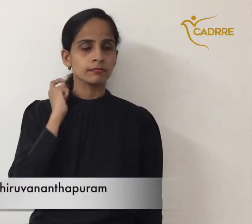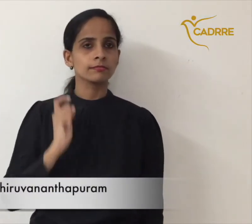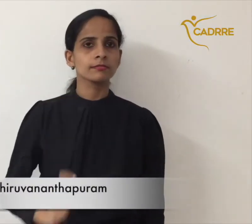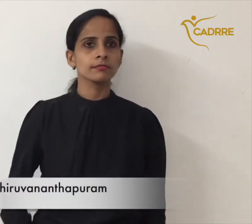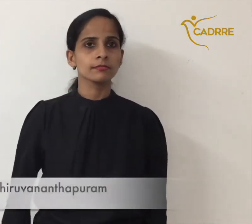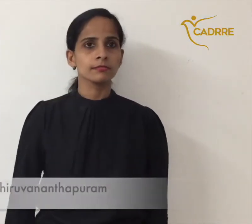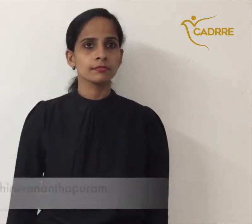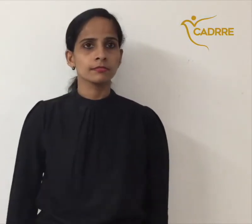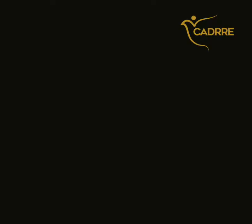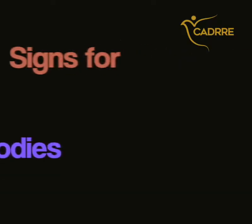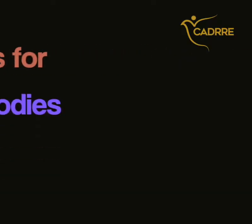Thiruvananthapuram,